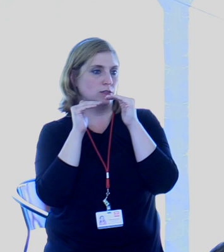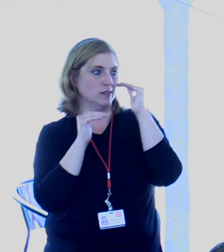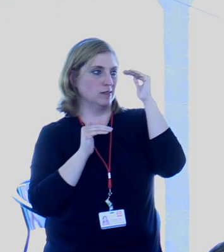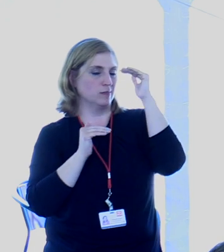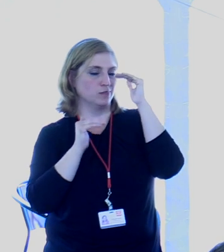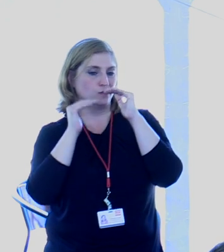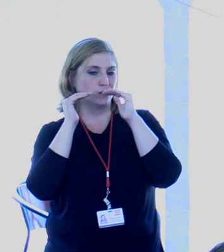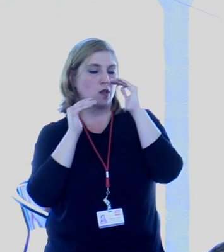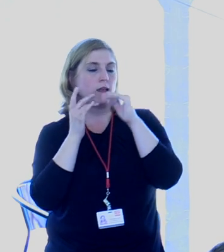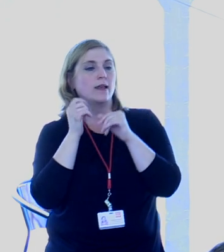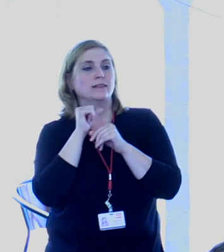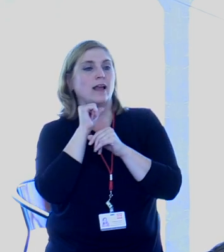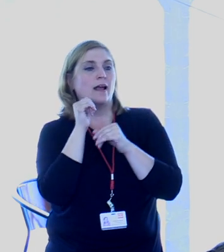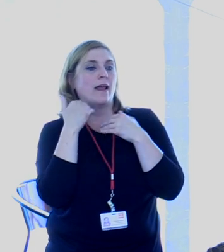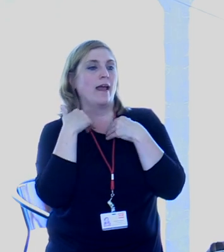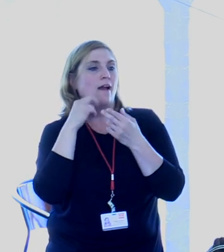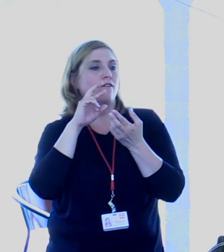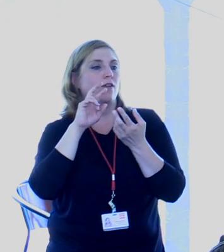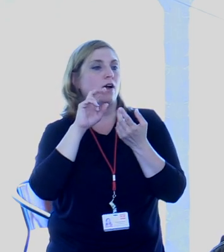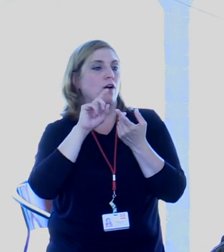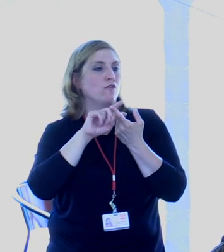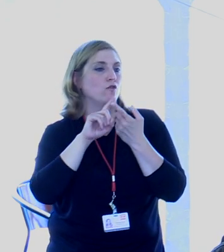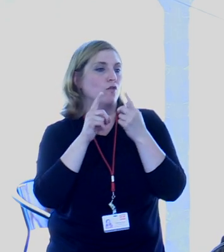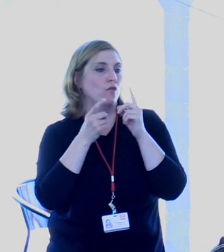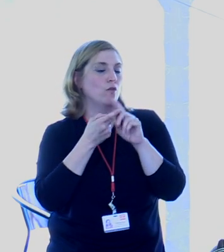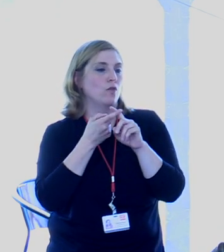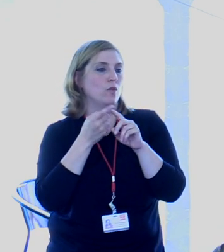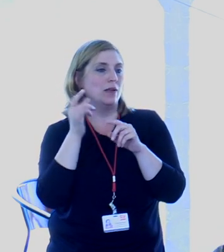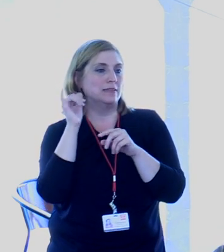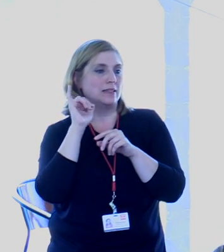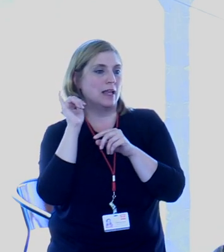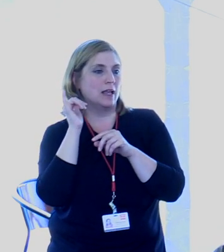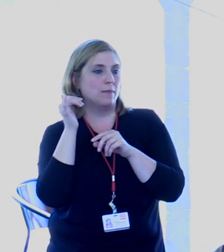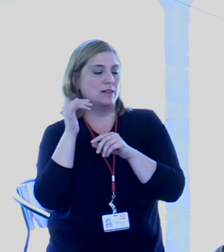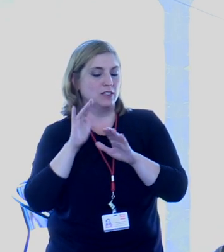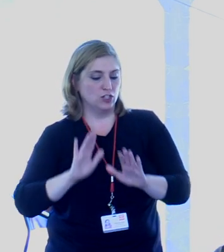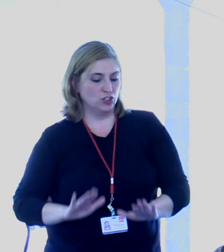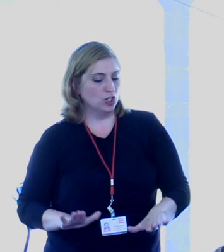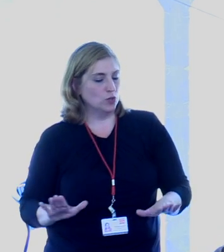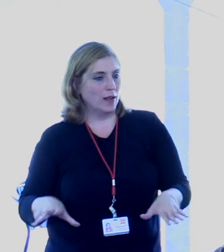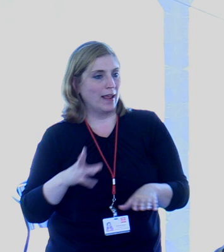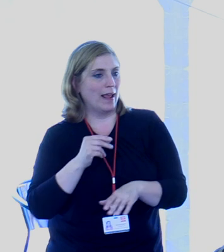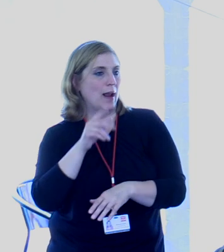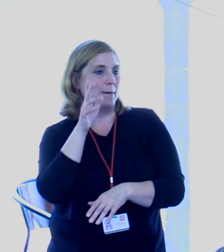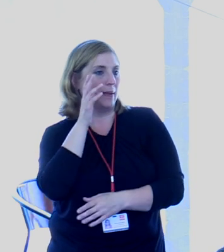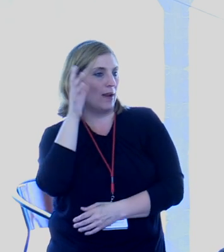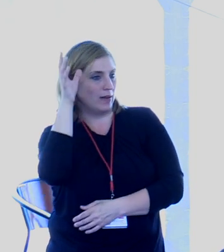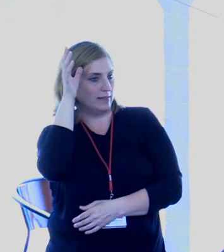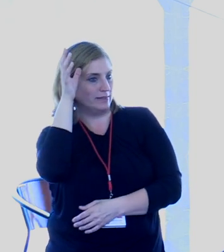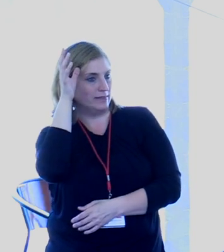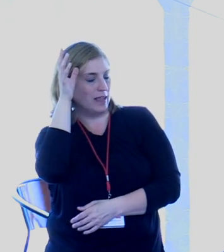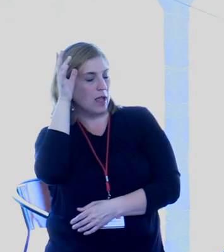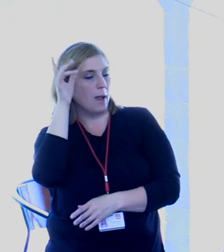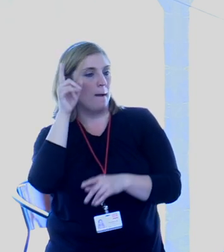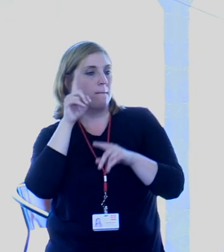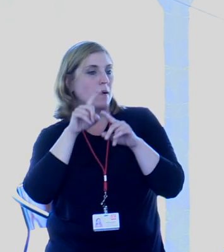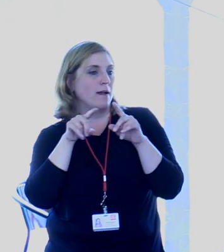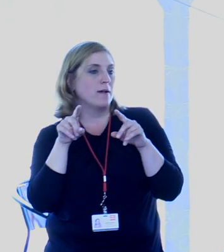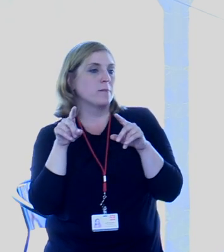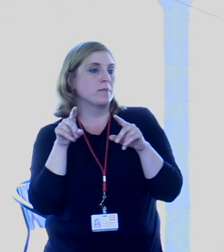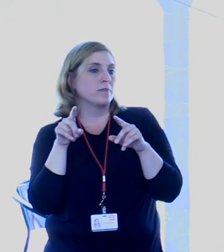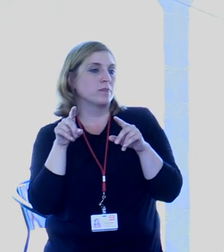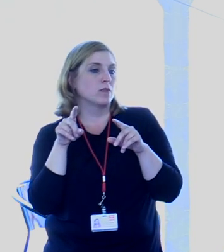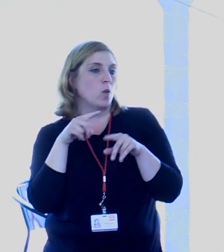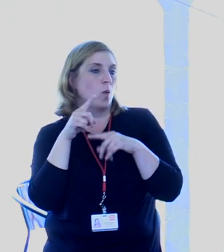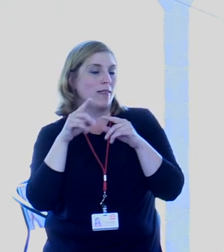okay? And we don't have a friendship in the same way between a little child and his parent, okay? But when